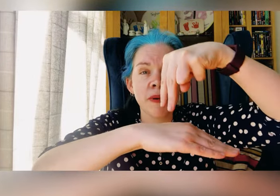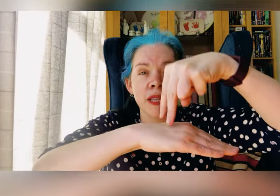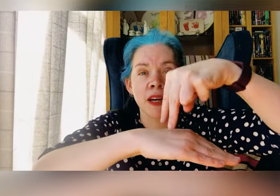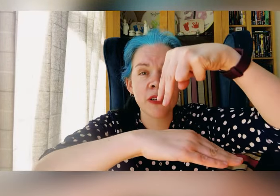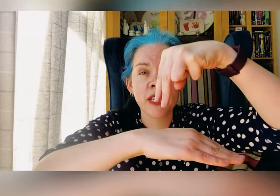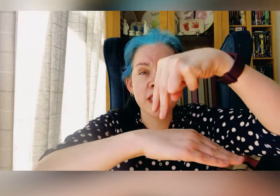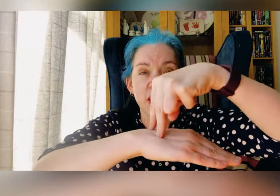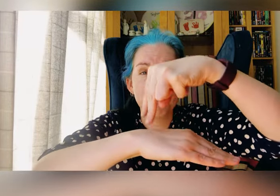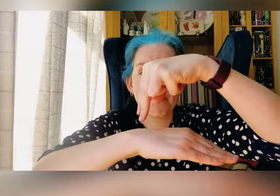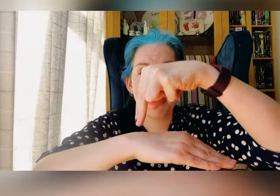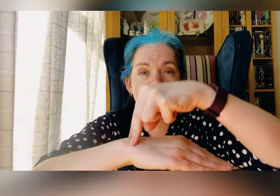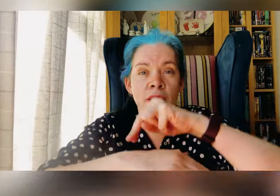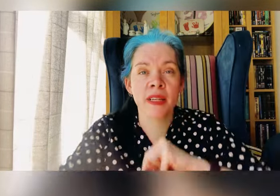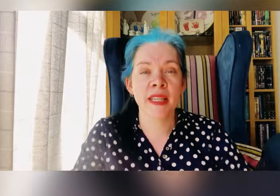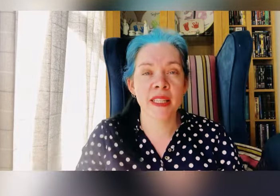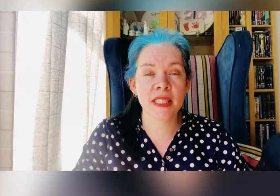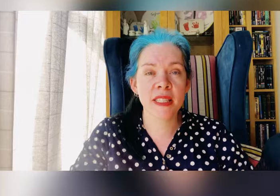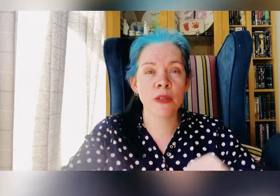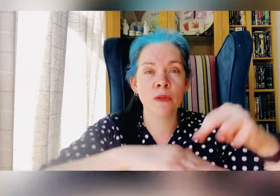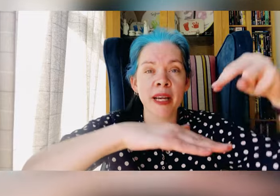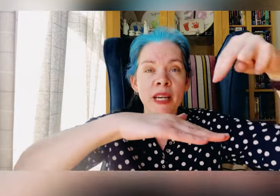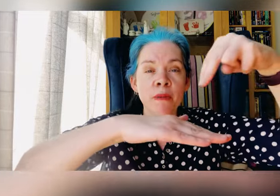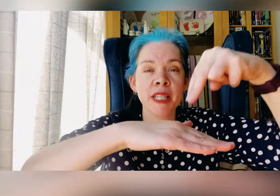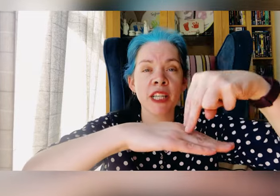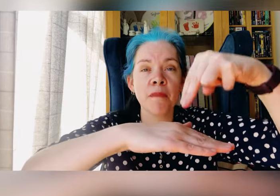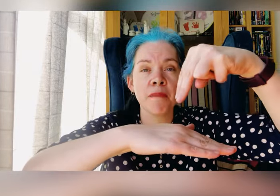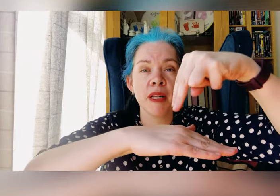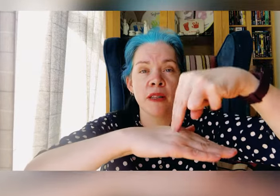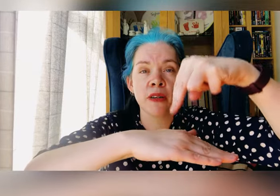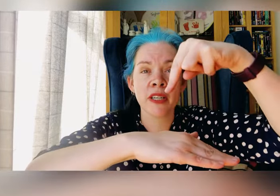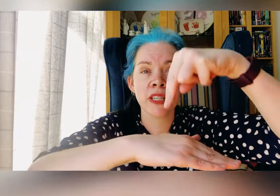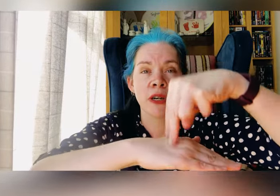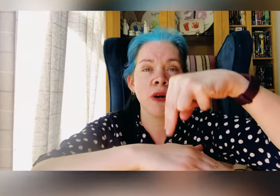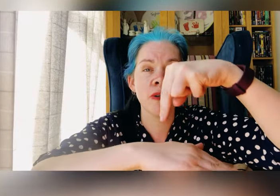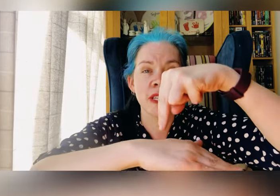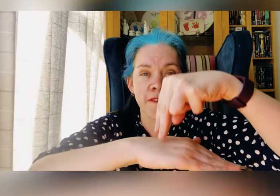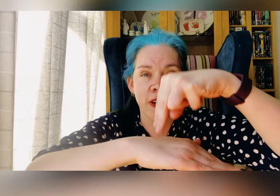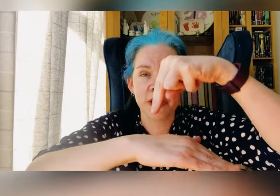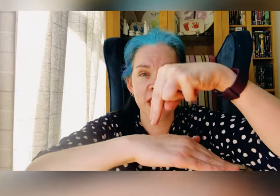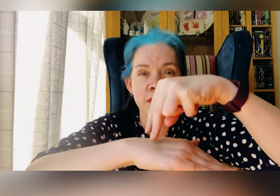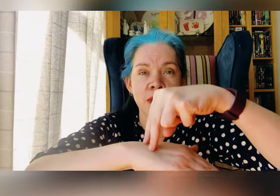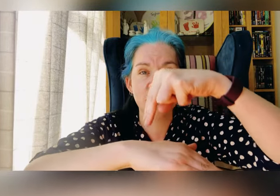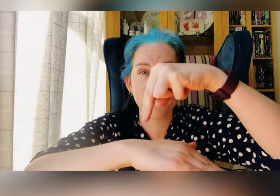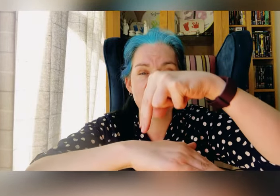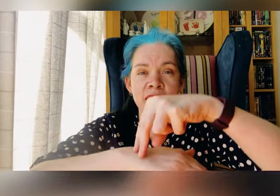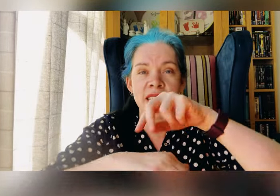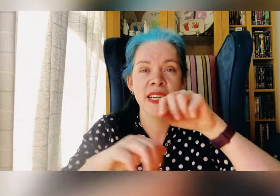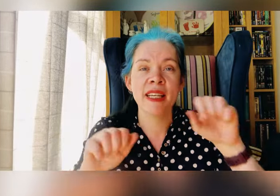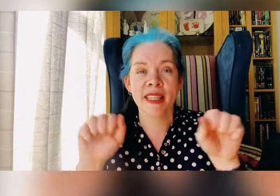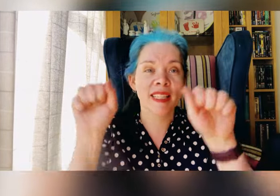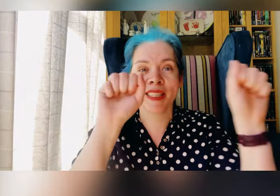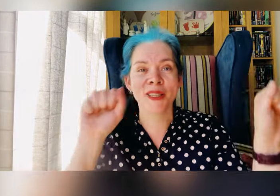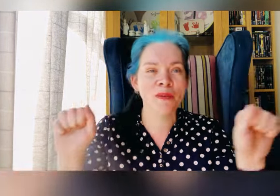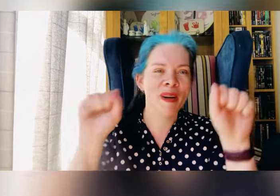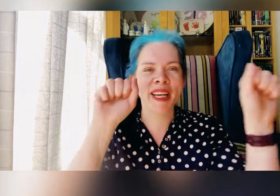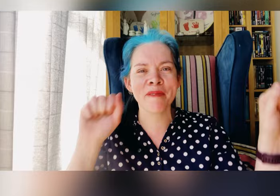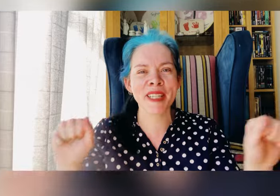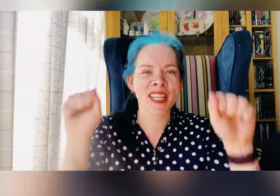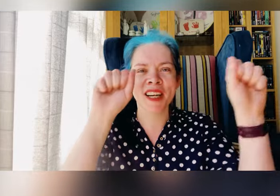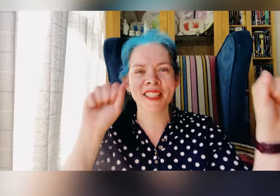along, jump along. This is the way we jump along on a cold and frosty morning. This is the way we dance a